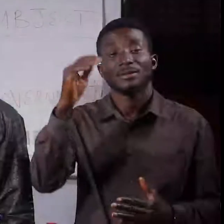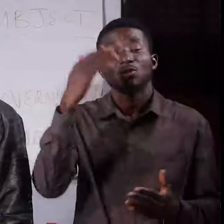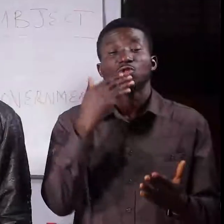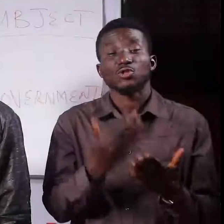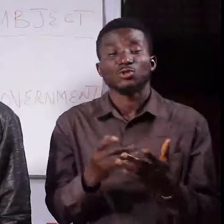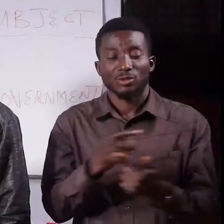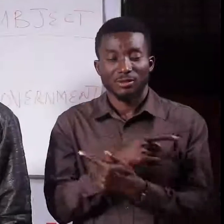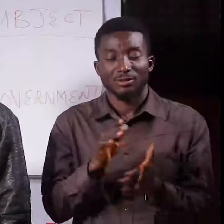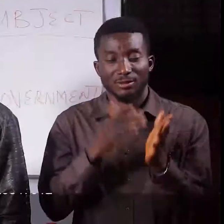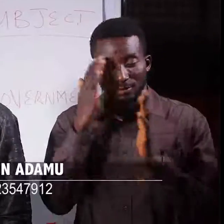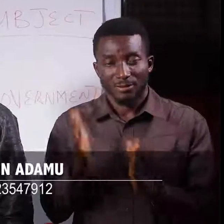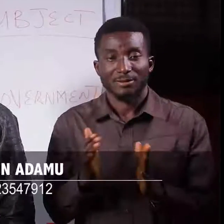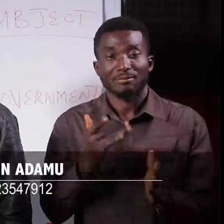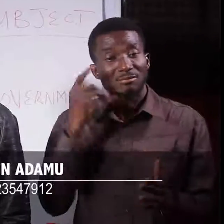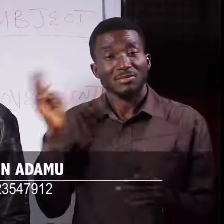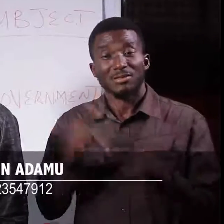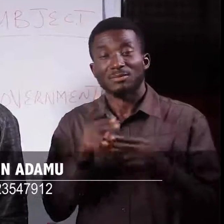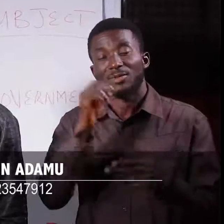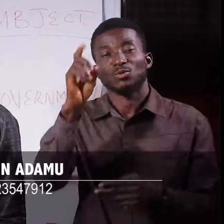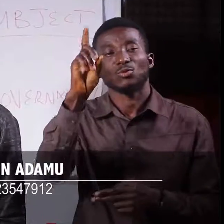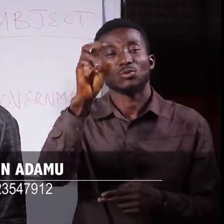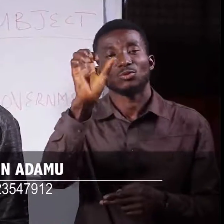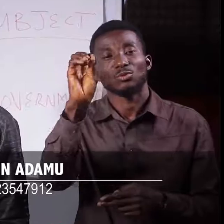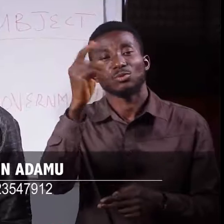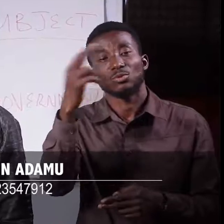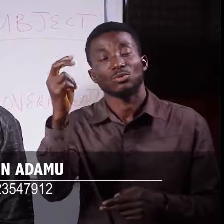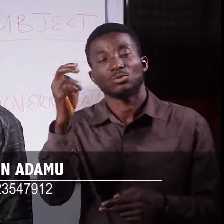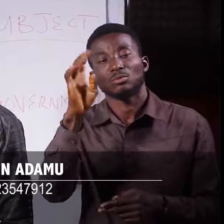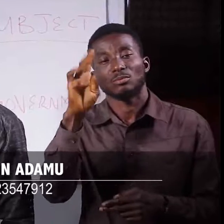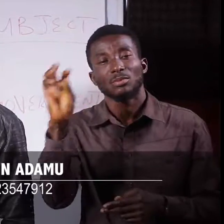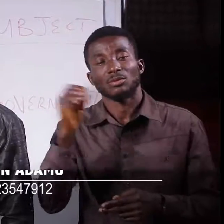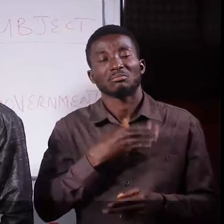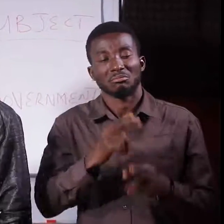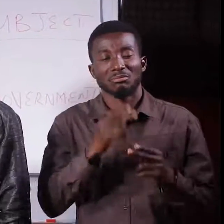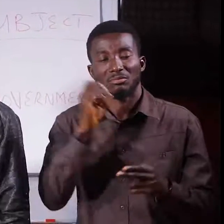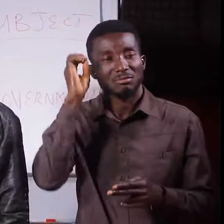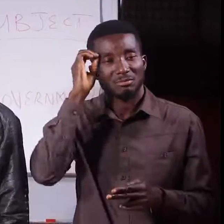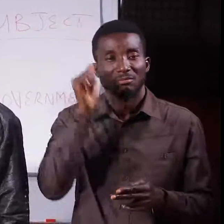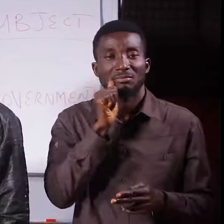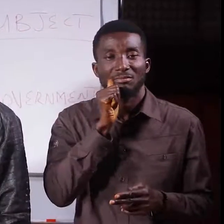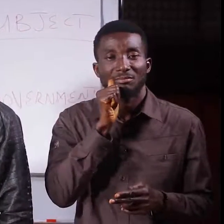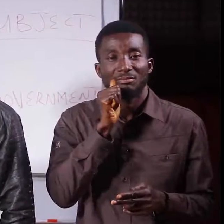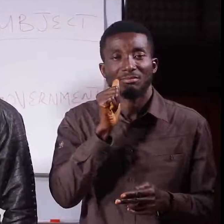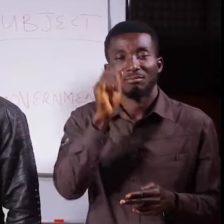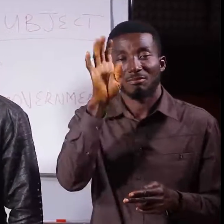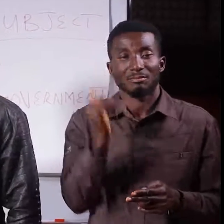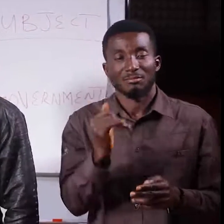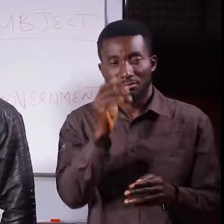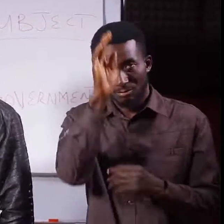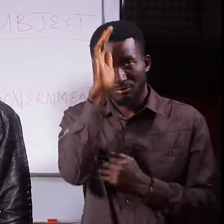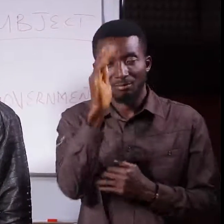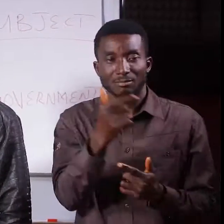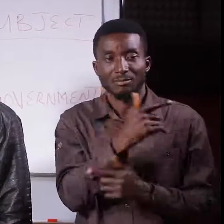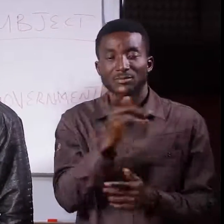Good day, learners. My name is Duhu Bako Fus. By God's grace,